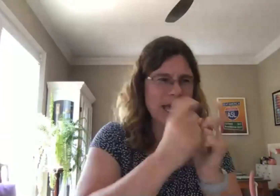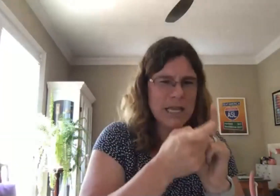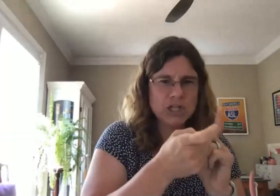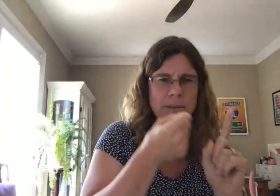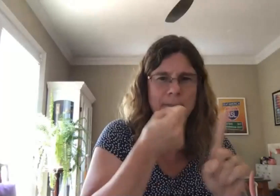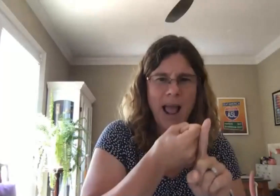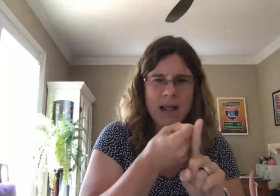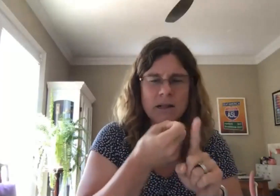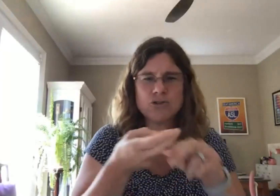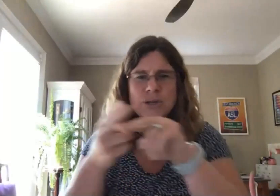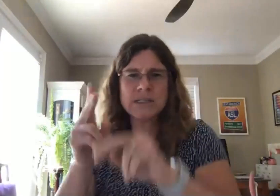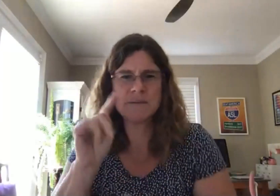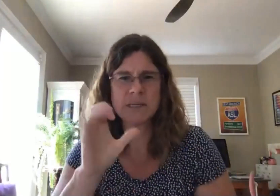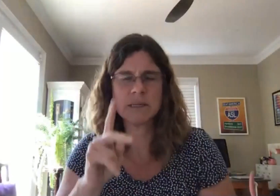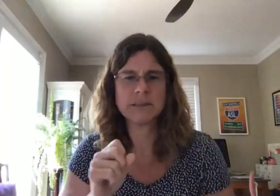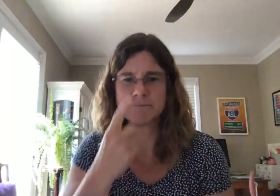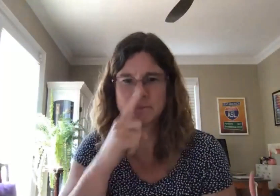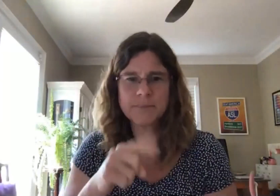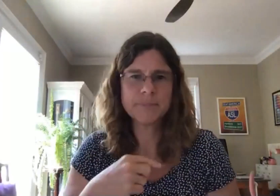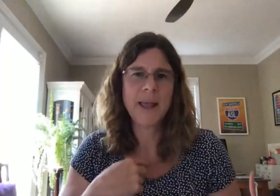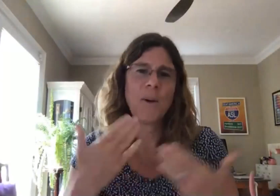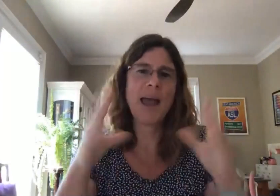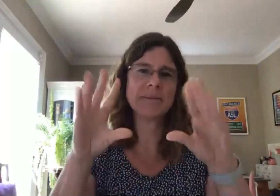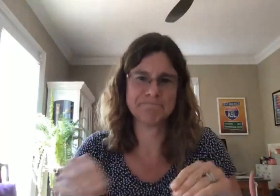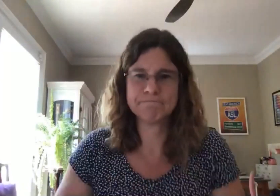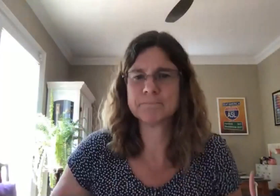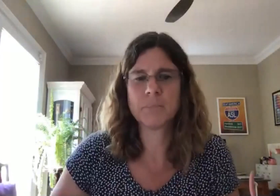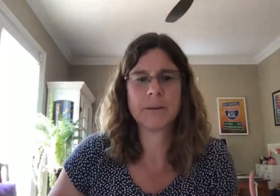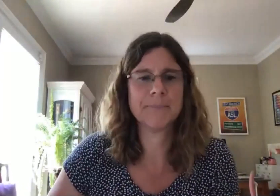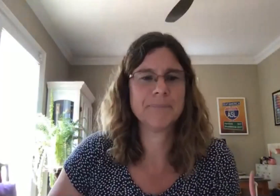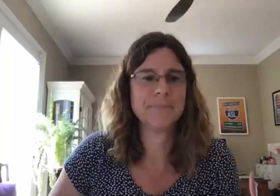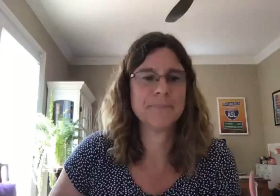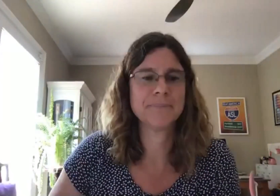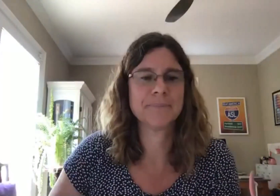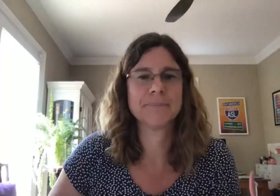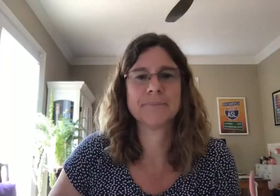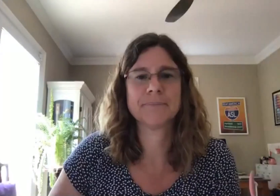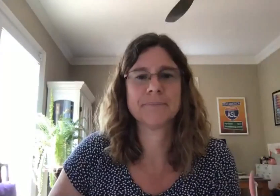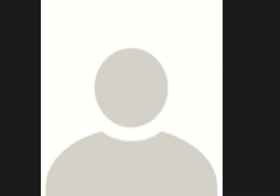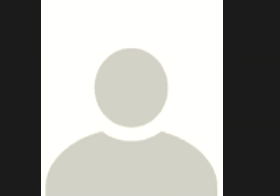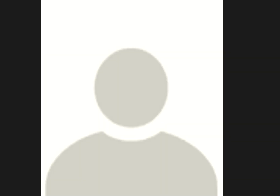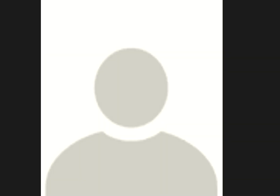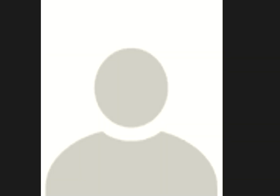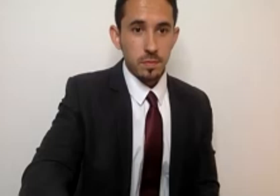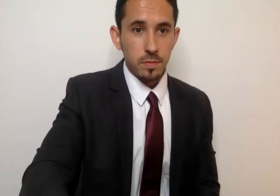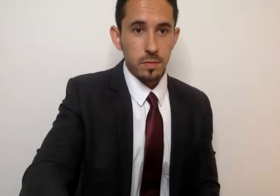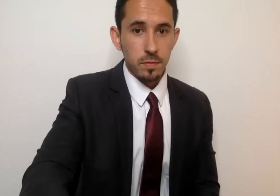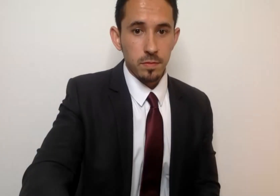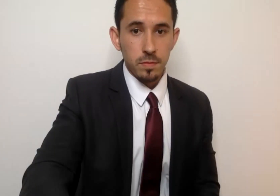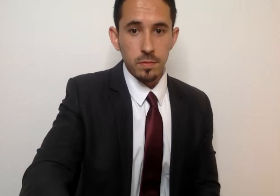can you explain exactly the correlation on the land use change and the impact on ticks? So I'll turn my video off now.